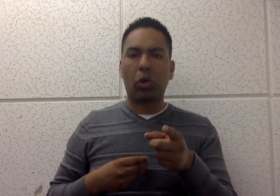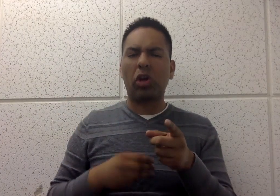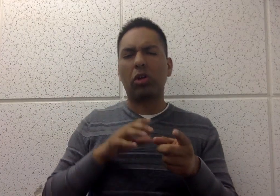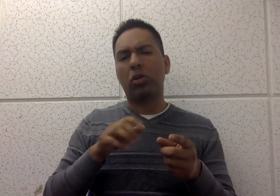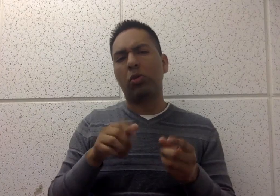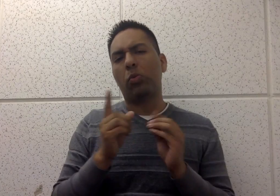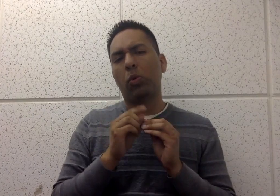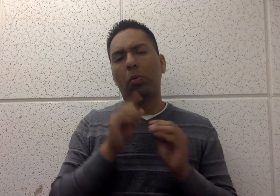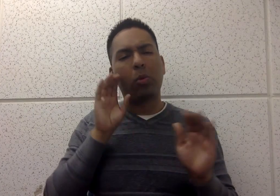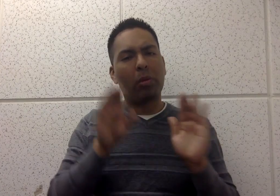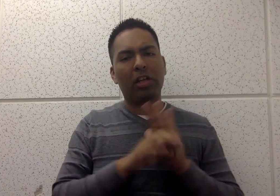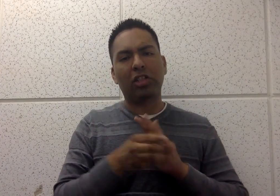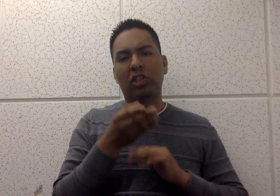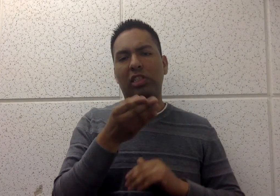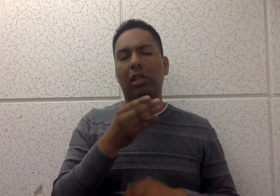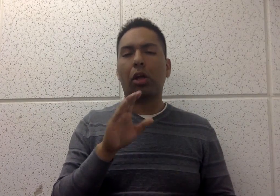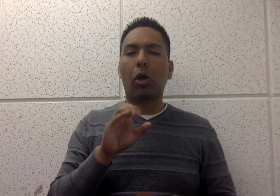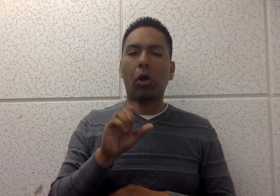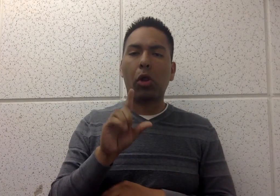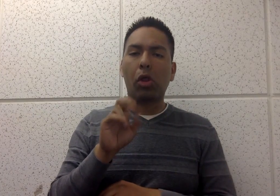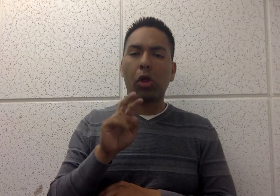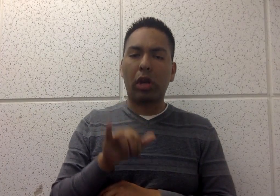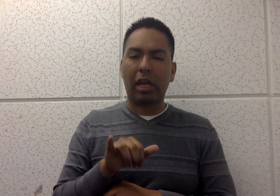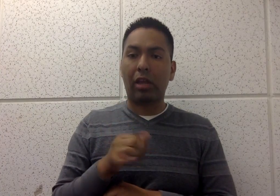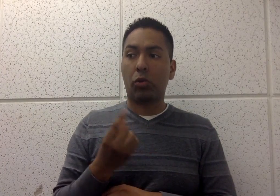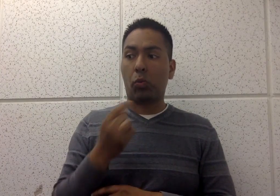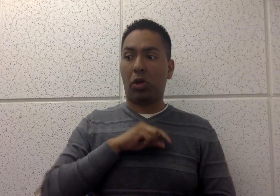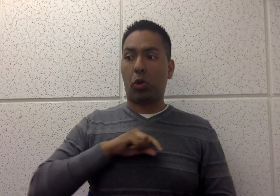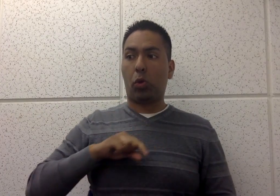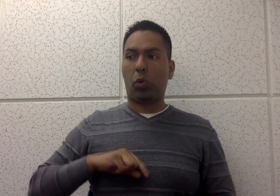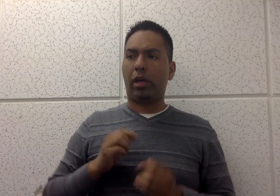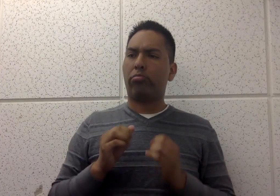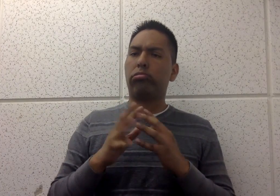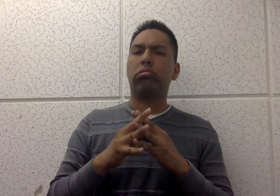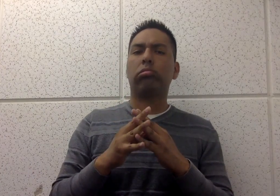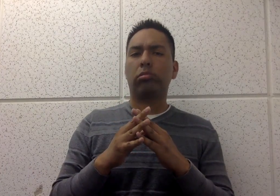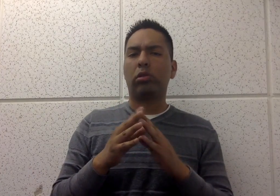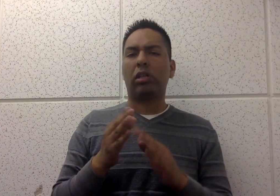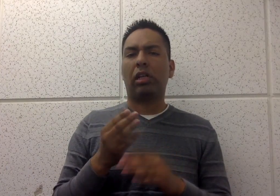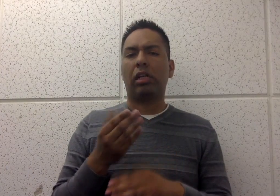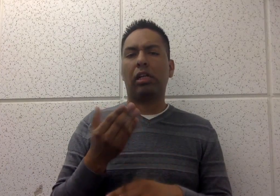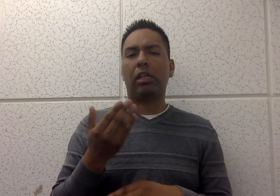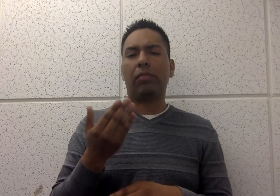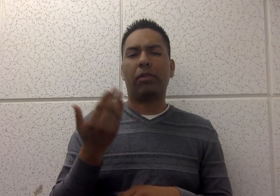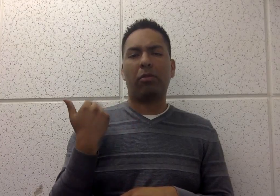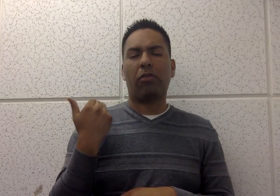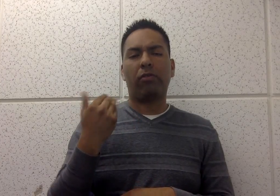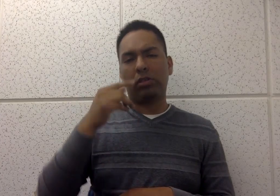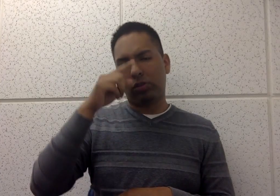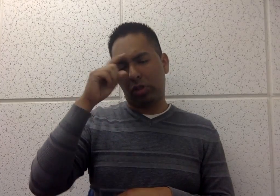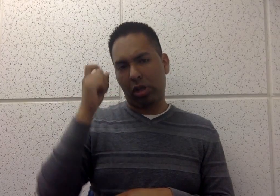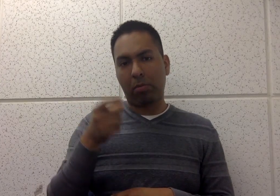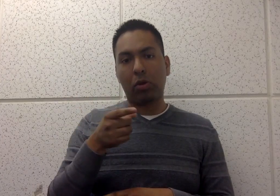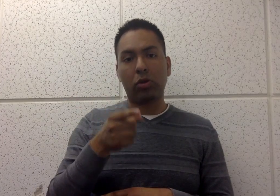is the colony founded by a queen the previous summer. This is a 3-year-old colony. There's the nest entrance, there's a pencil